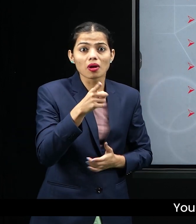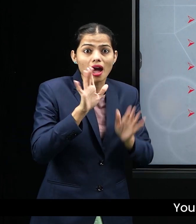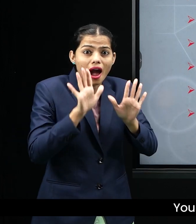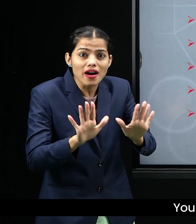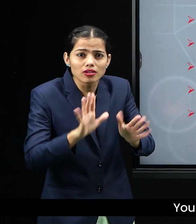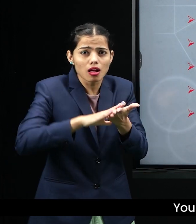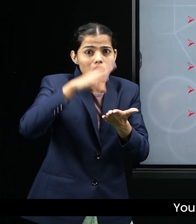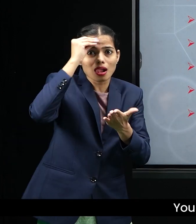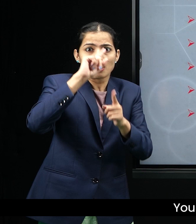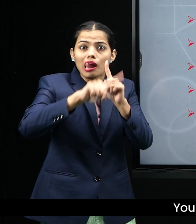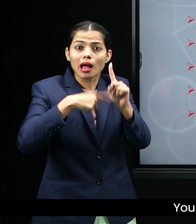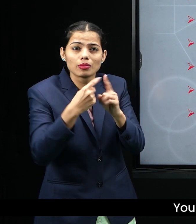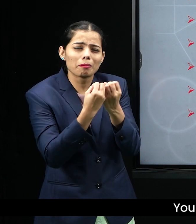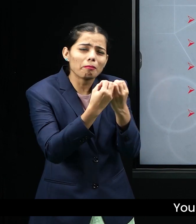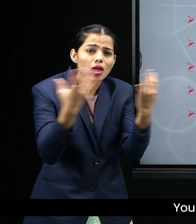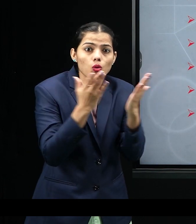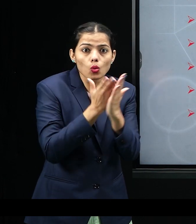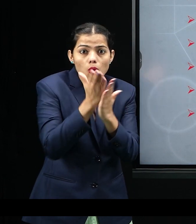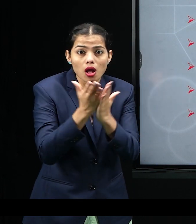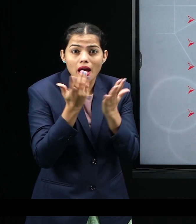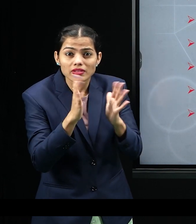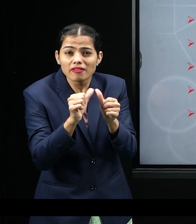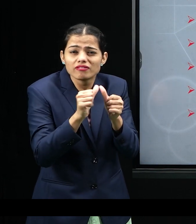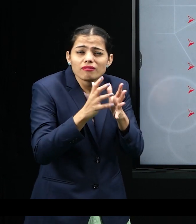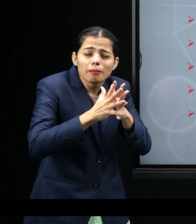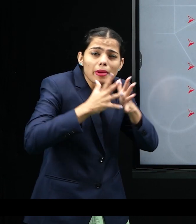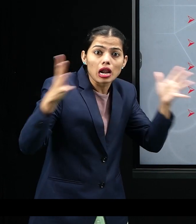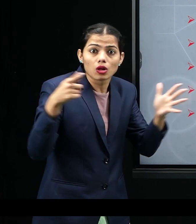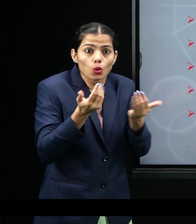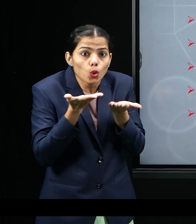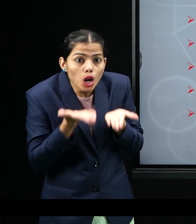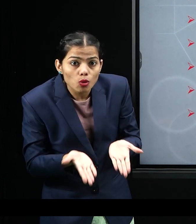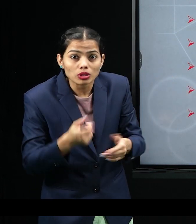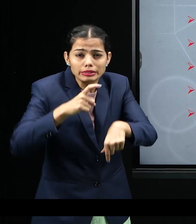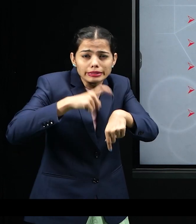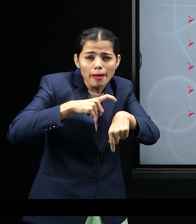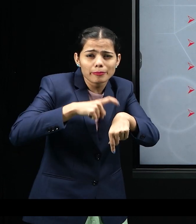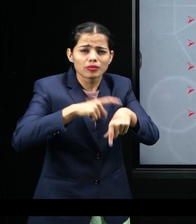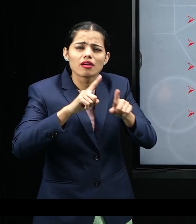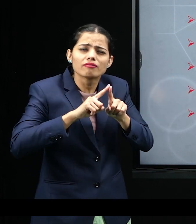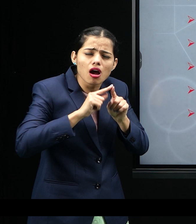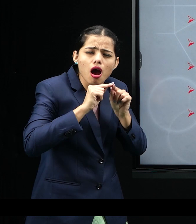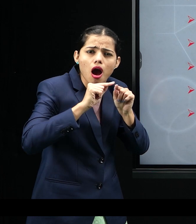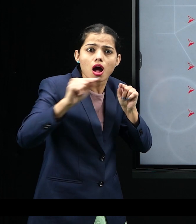You have learned about many types of numbers so far. Now is the time to extend the ideas